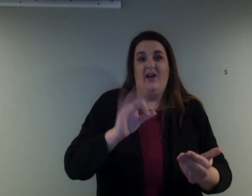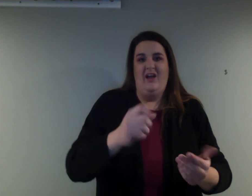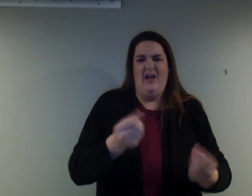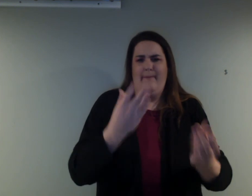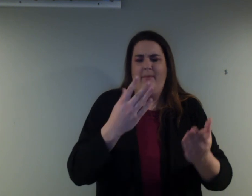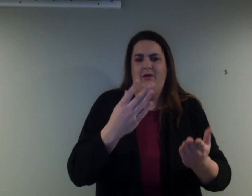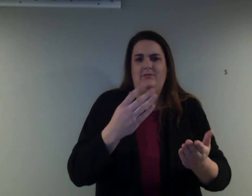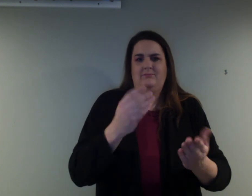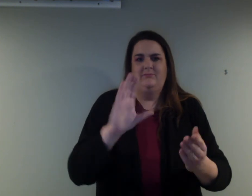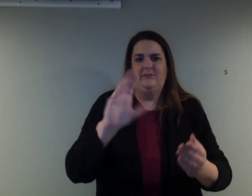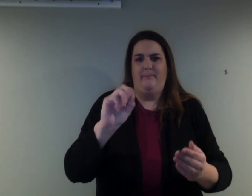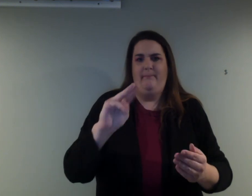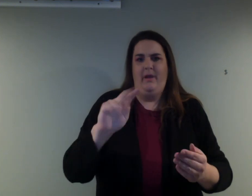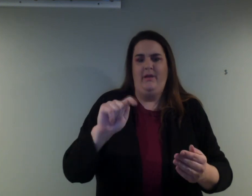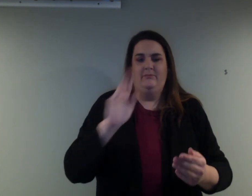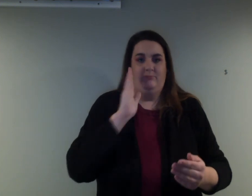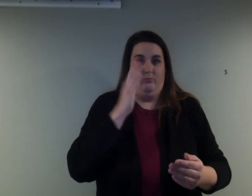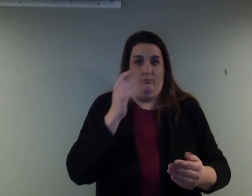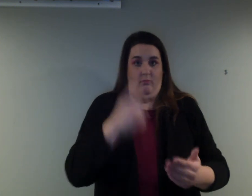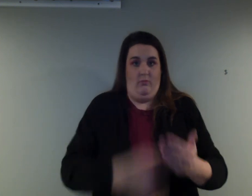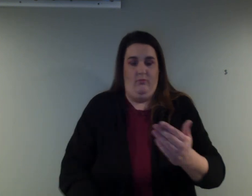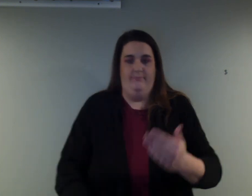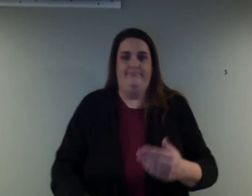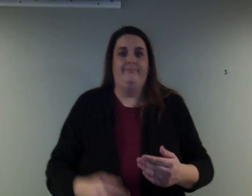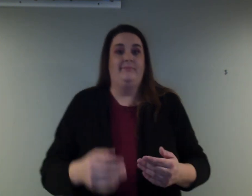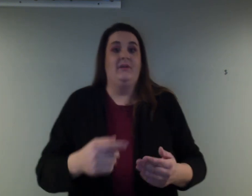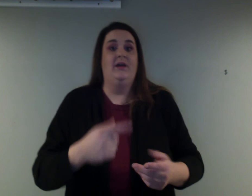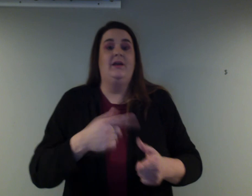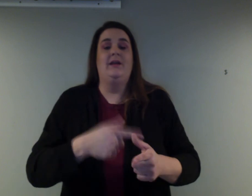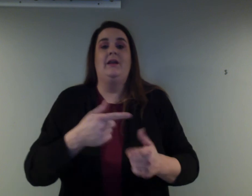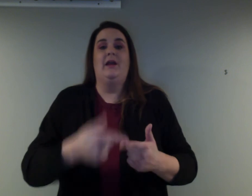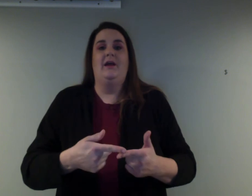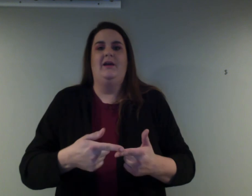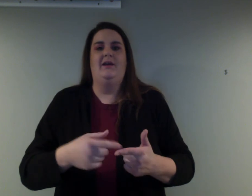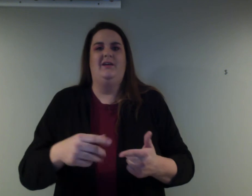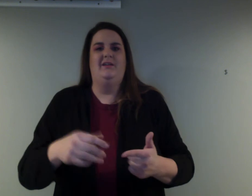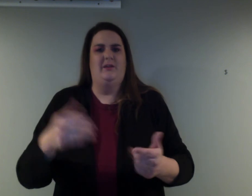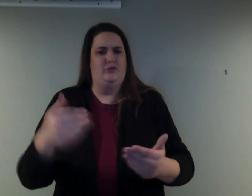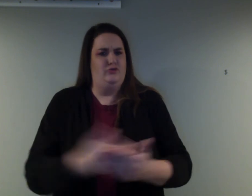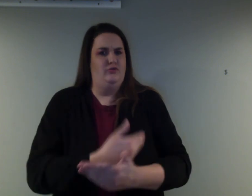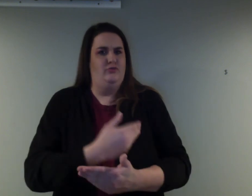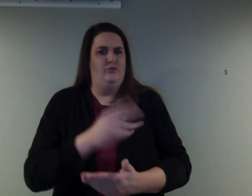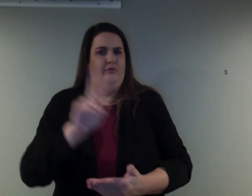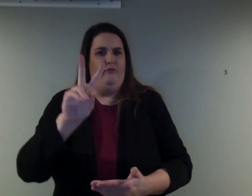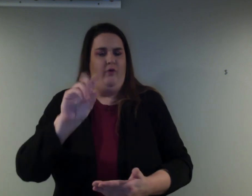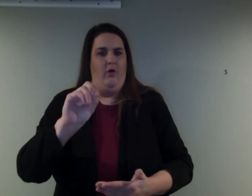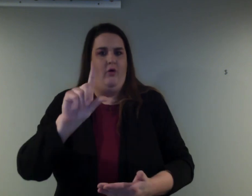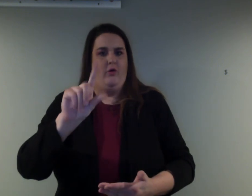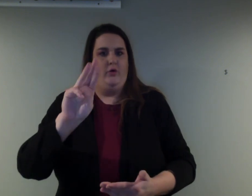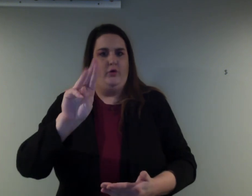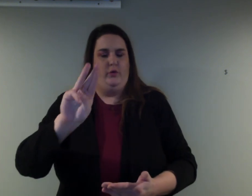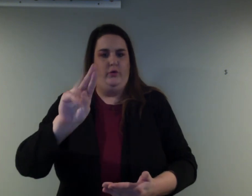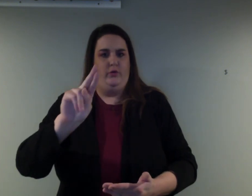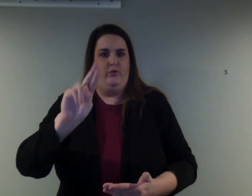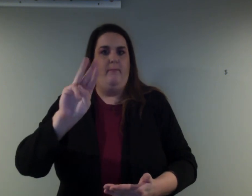use that new volume formula we practiced yesterday. Now, how do we